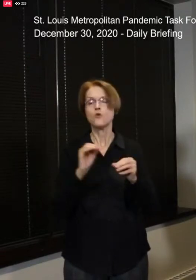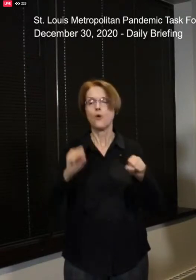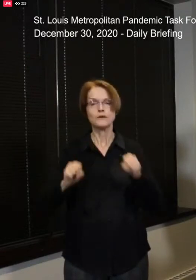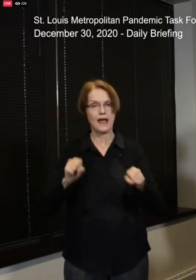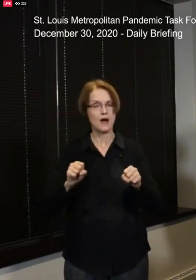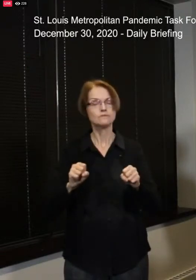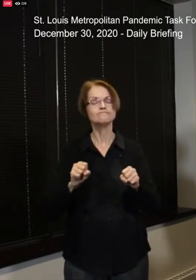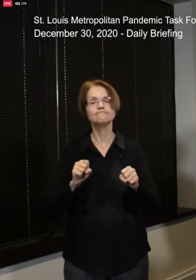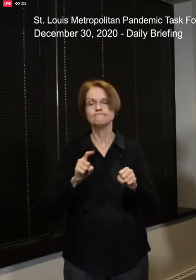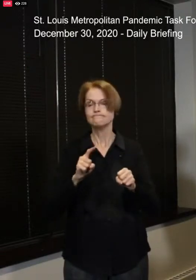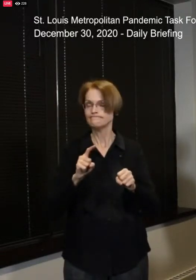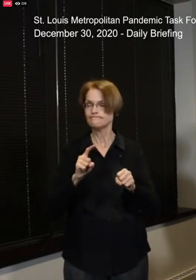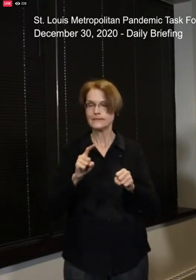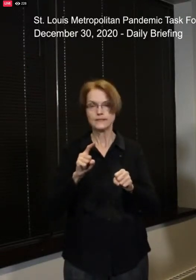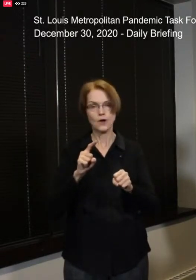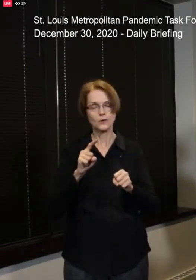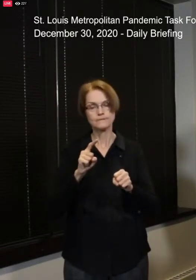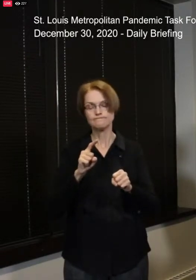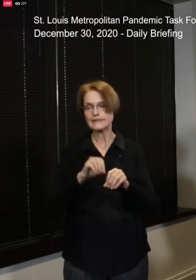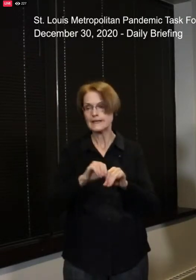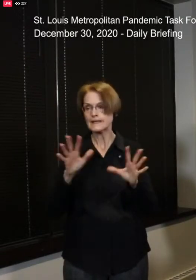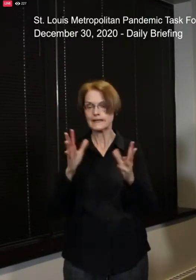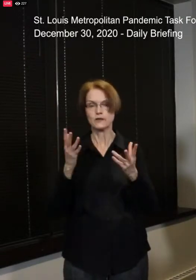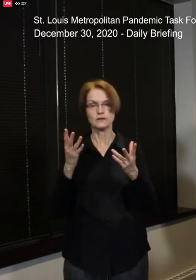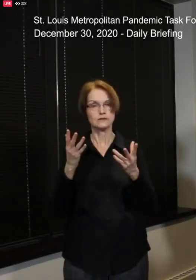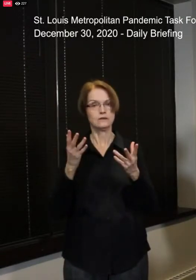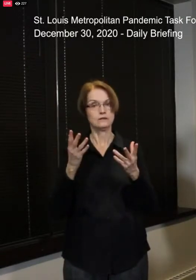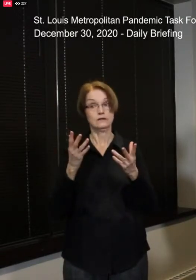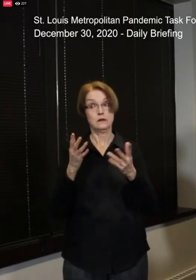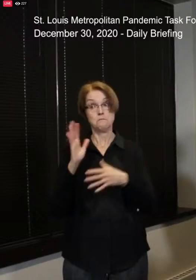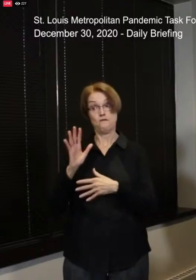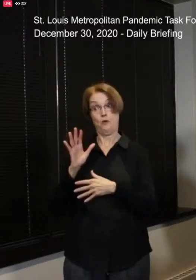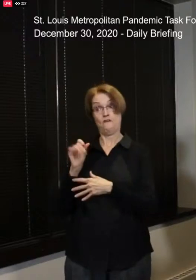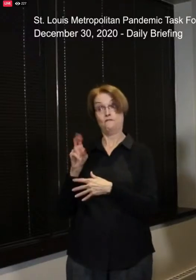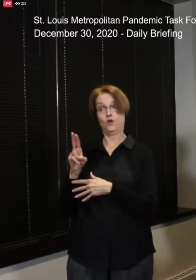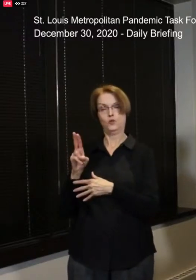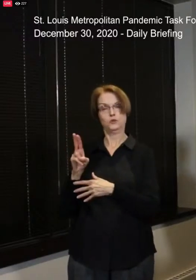COVID is hospitalizing more patients than influenza ever has.